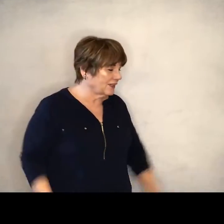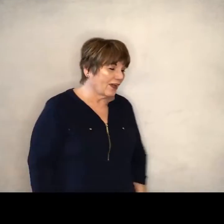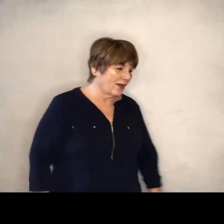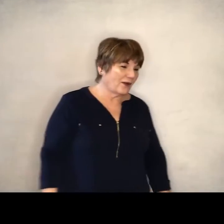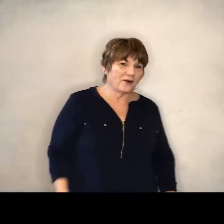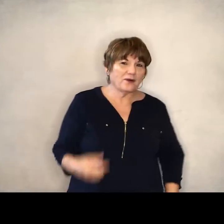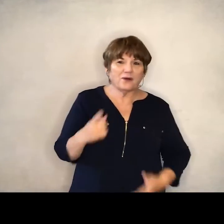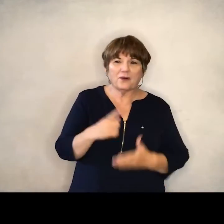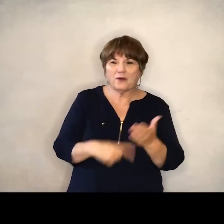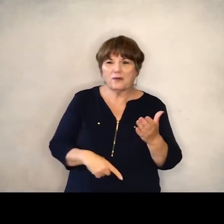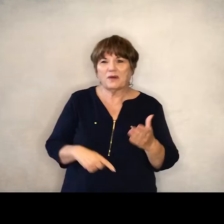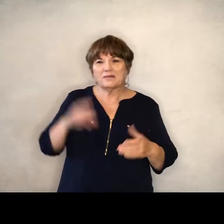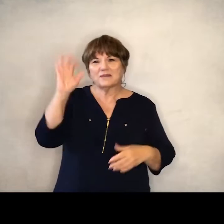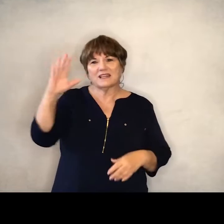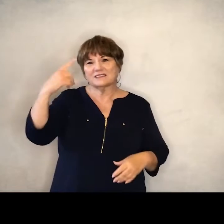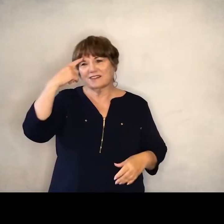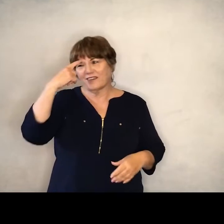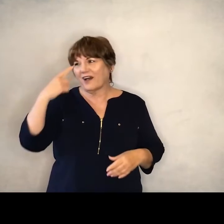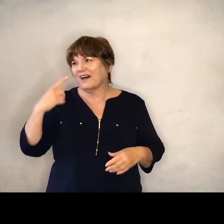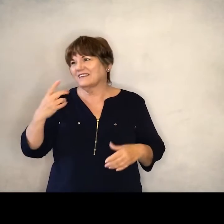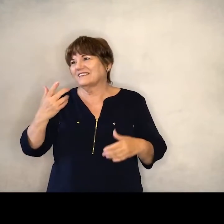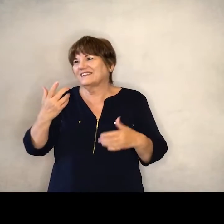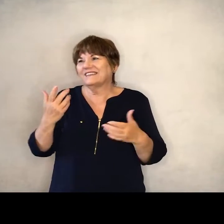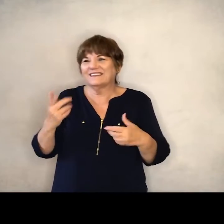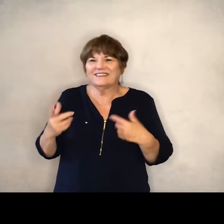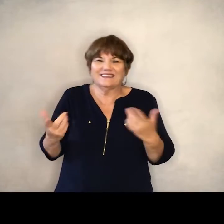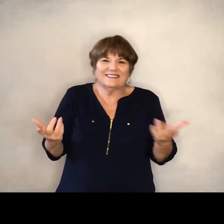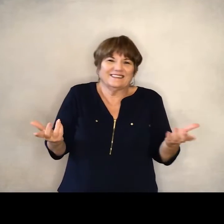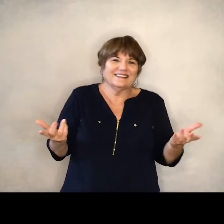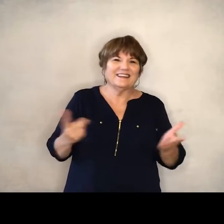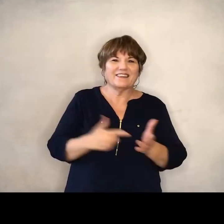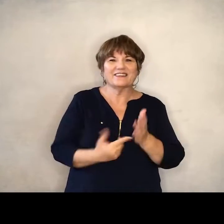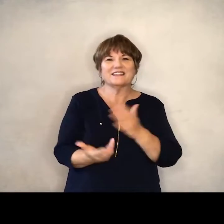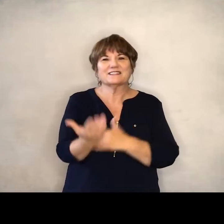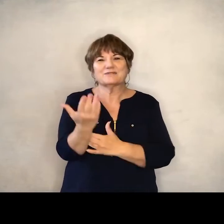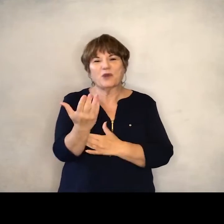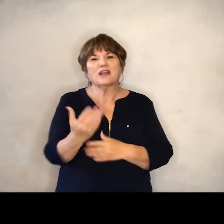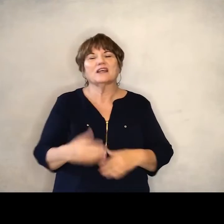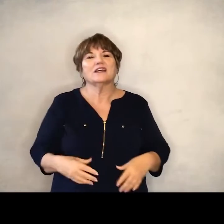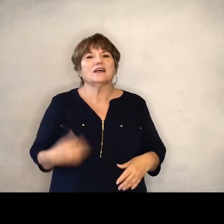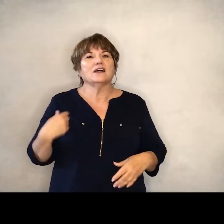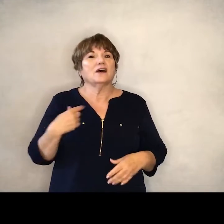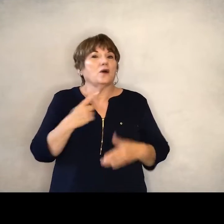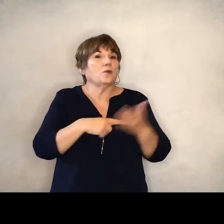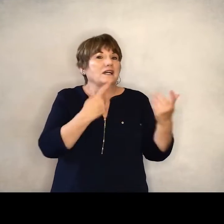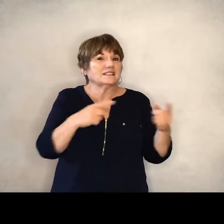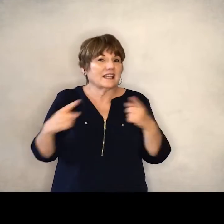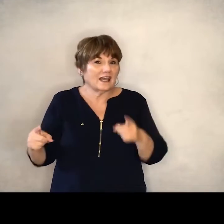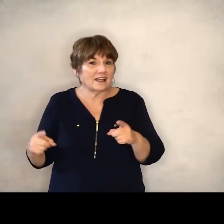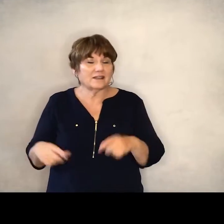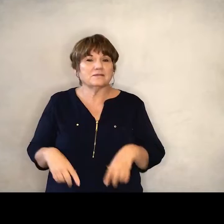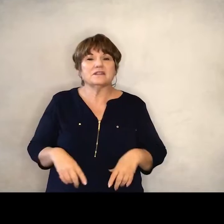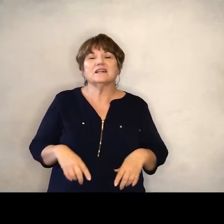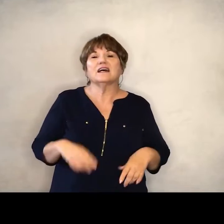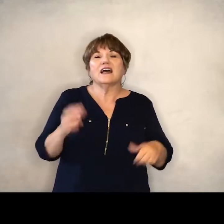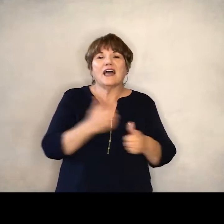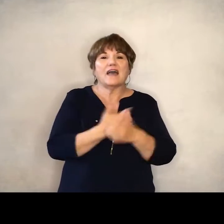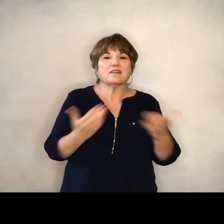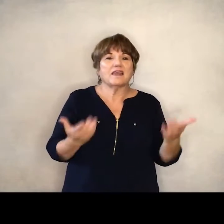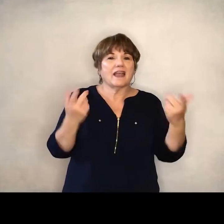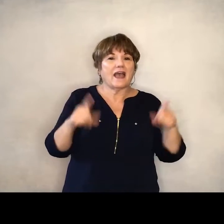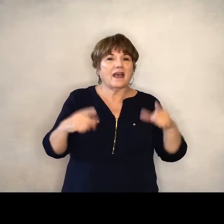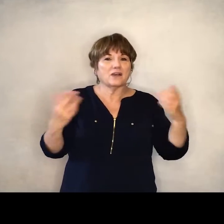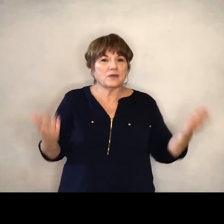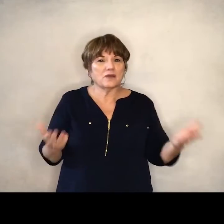So this morning, here's what we have going on. anything that we have going on, you can go to